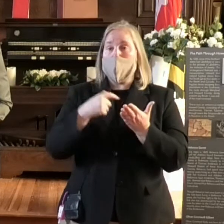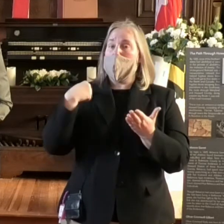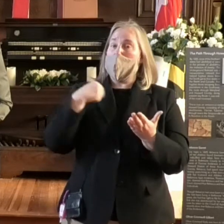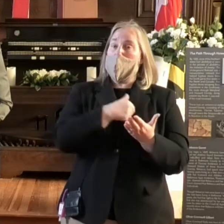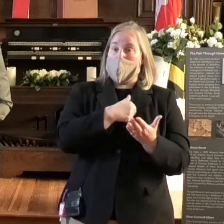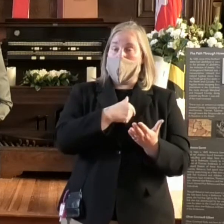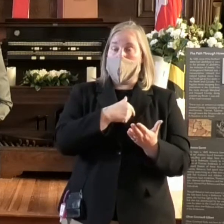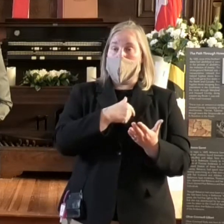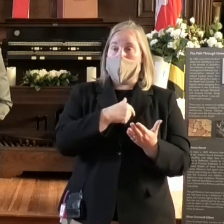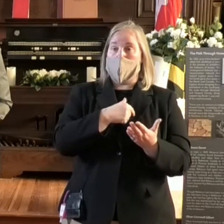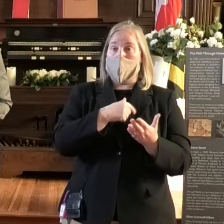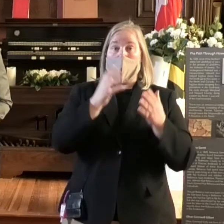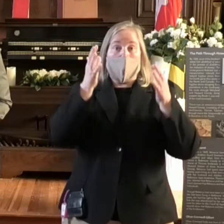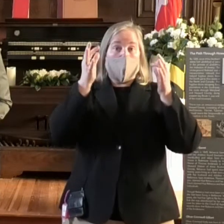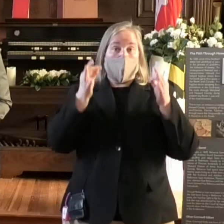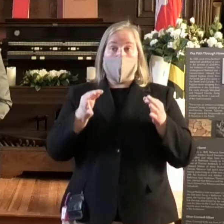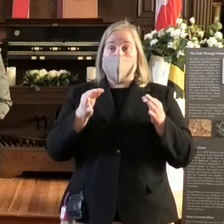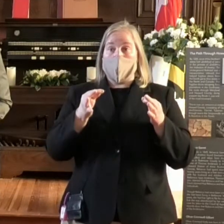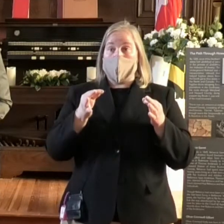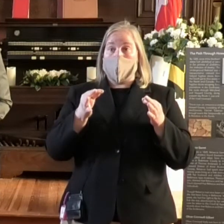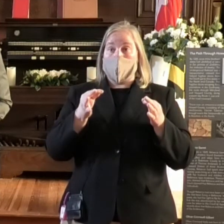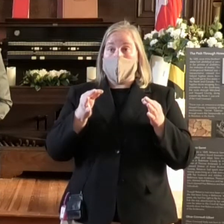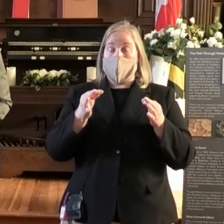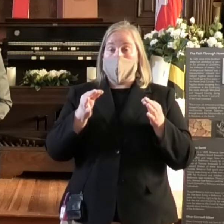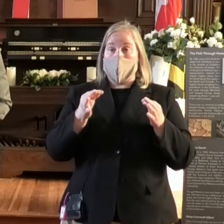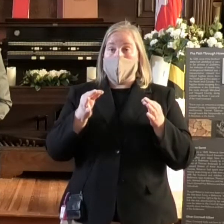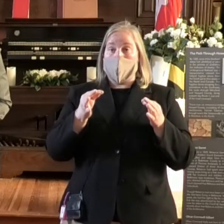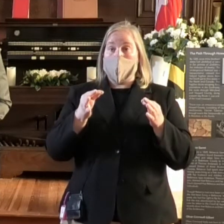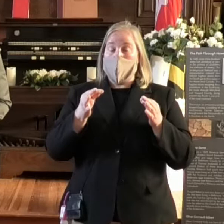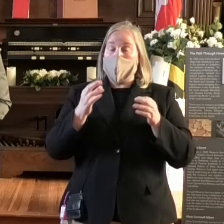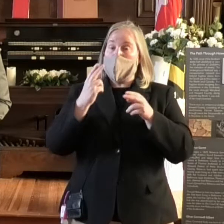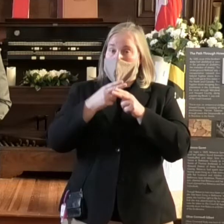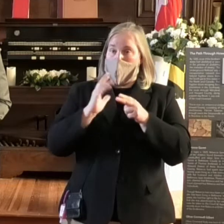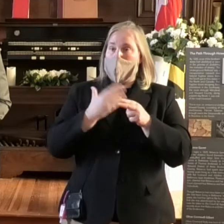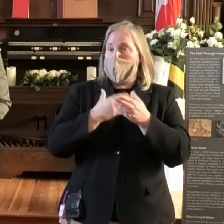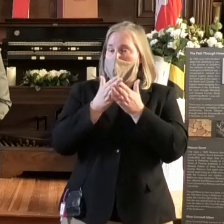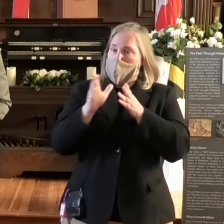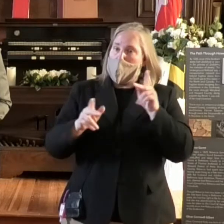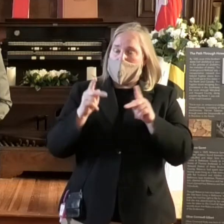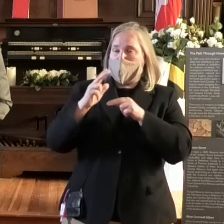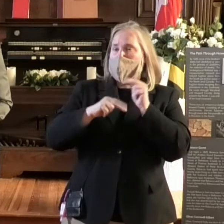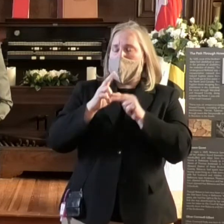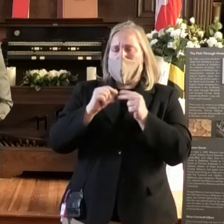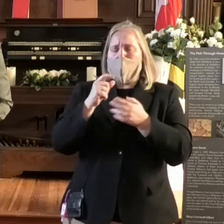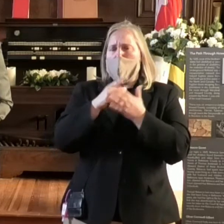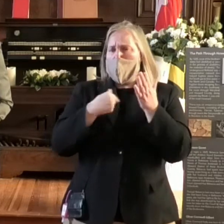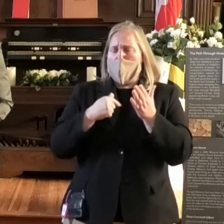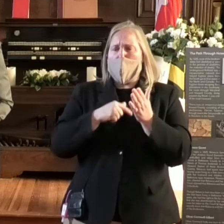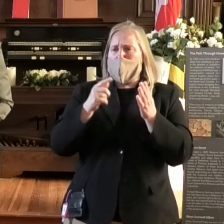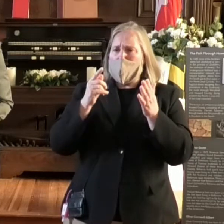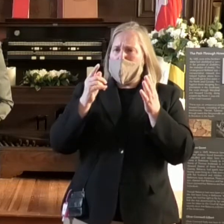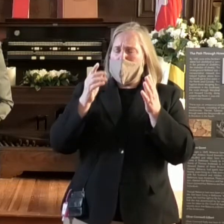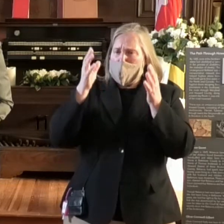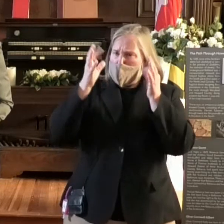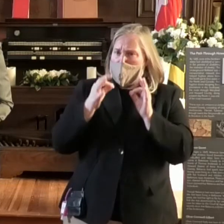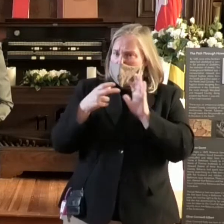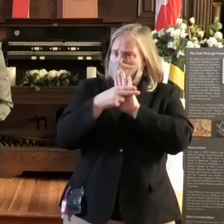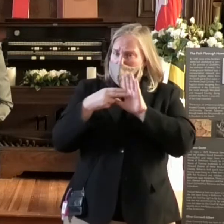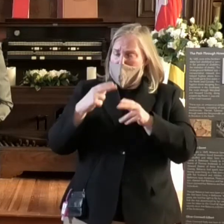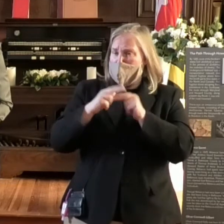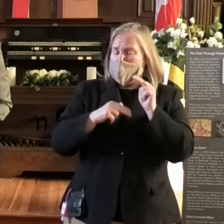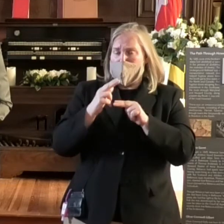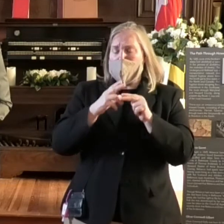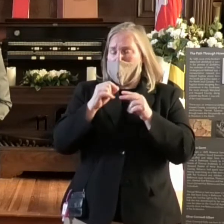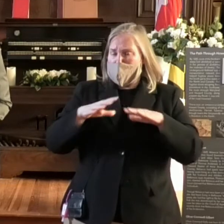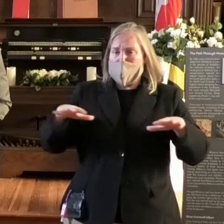we choose to name our public facilities, and what we choose to name those facilities